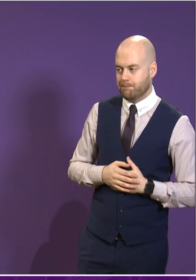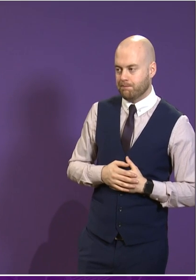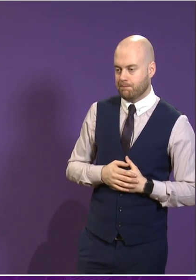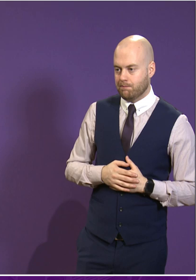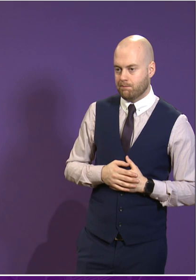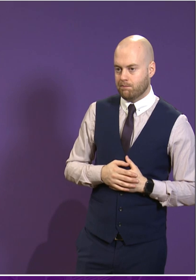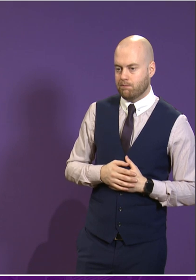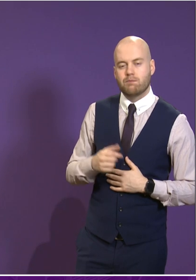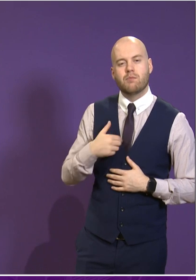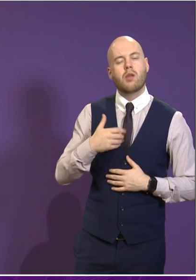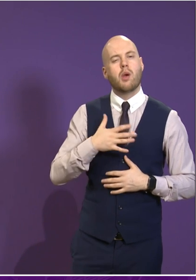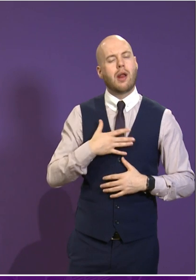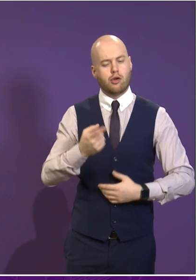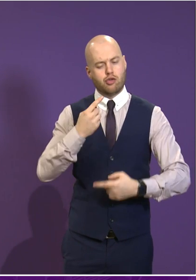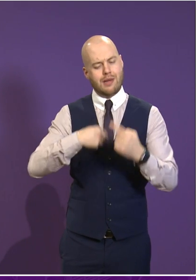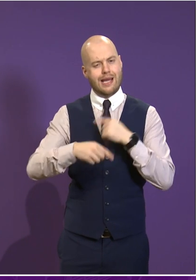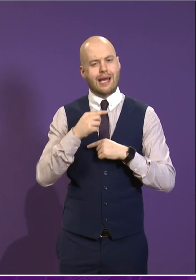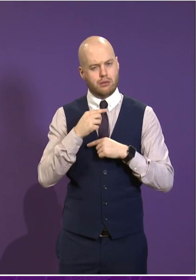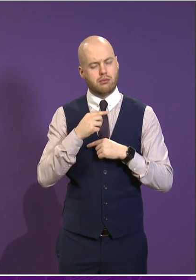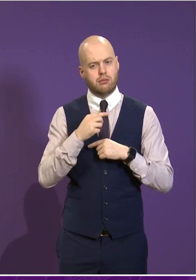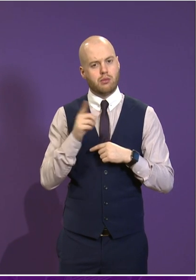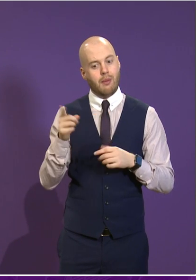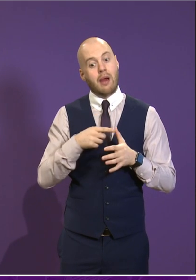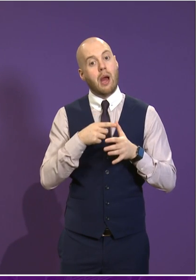the start and to the admissions process itself.